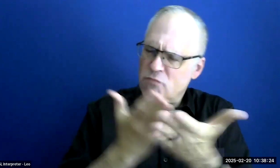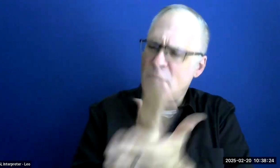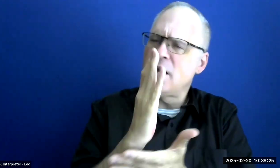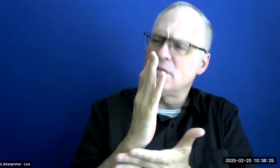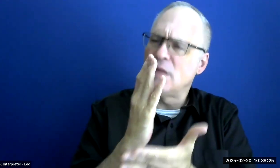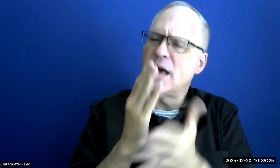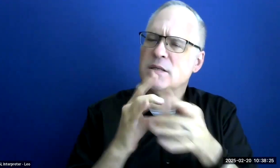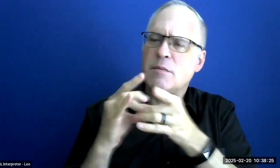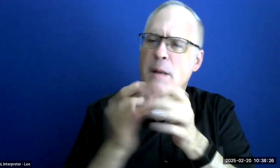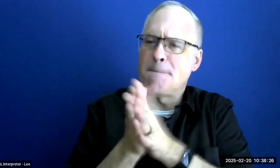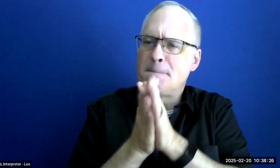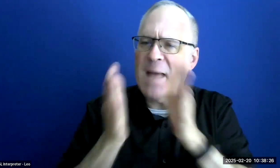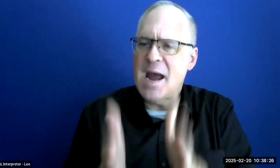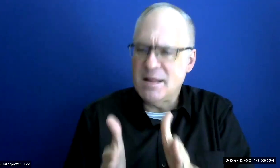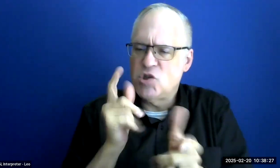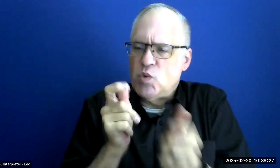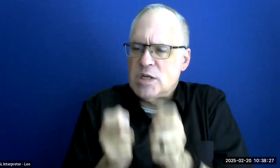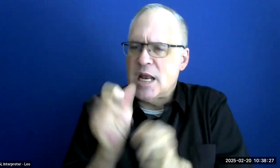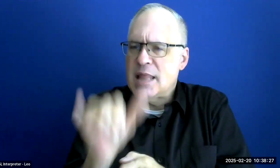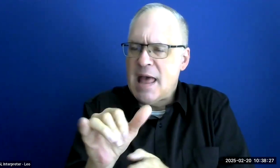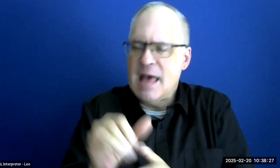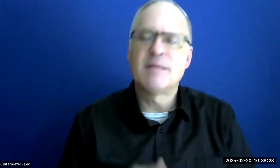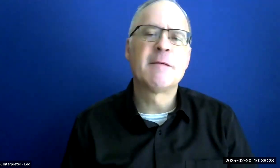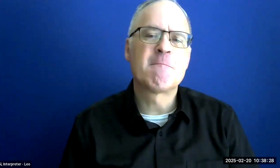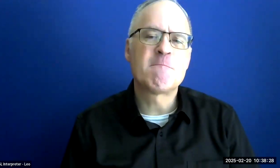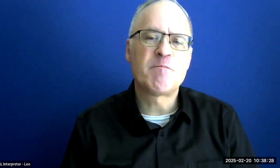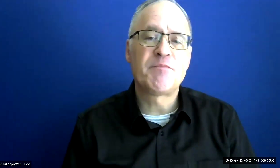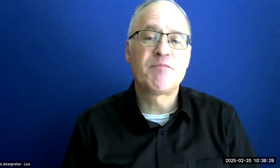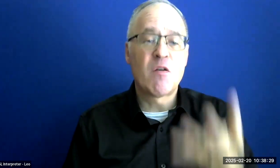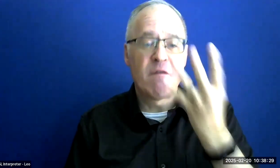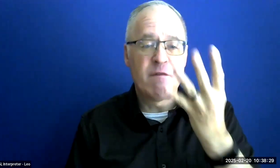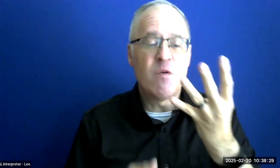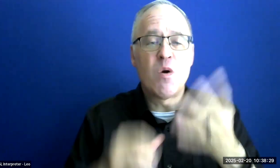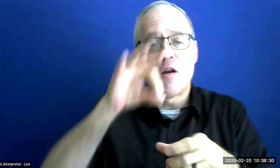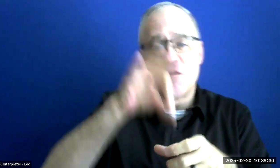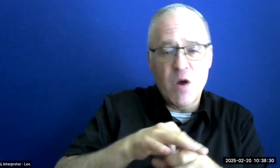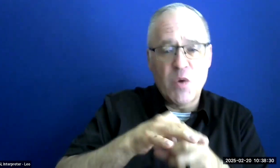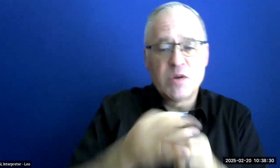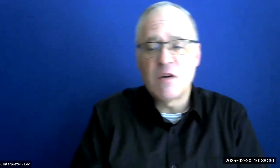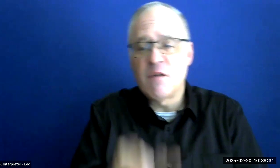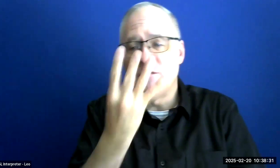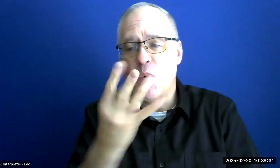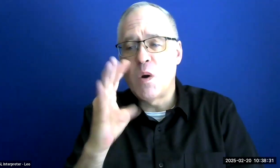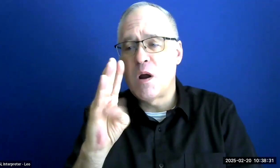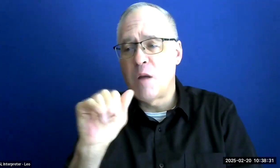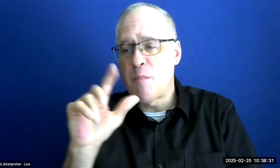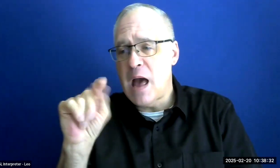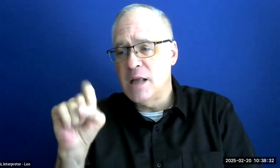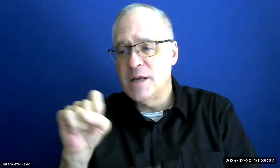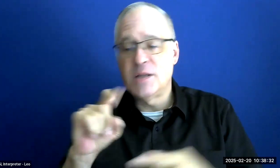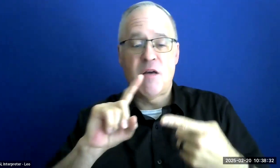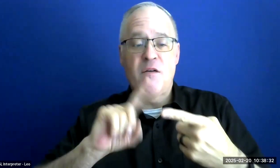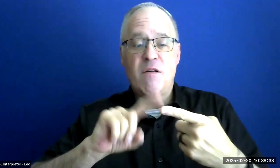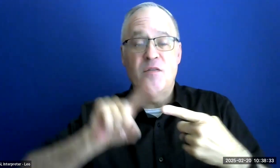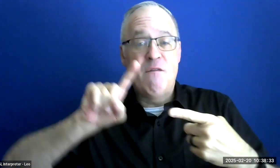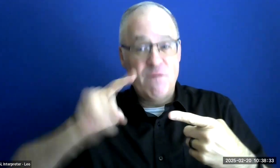legislation. There will be 4 separate votes, 4 separate ballots. On the first ballot, it will be all of